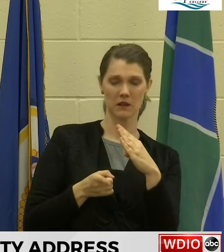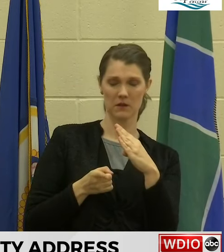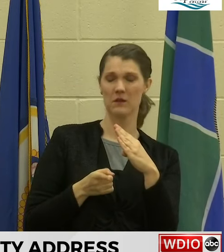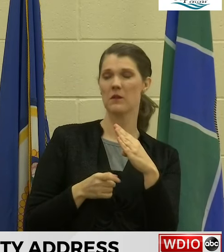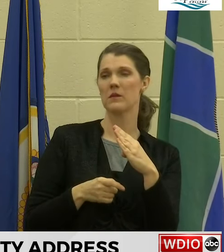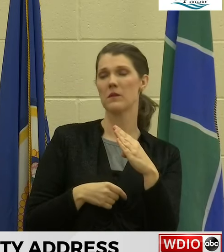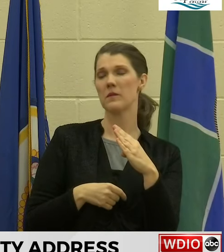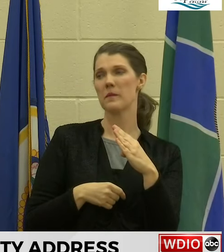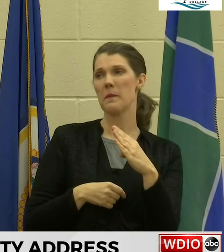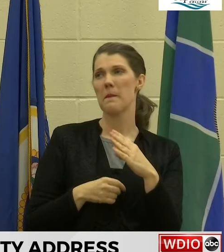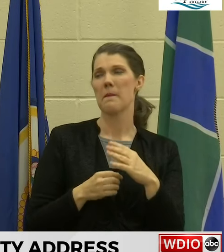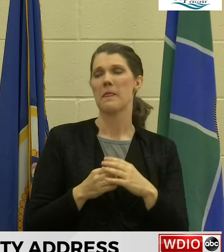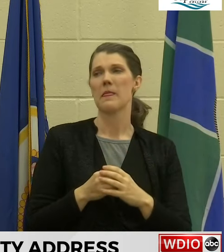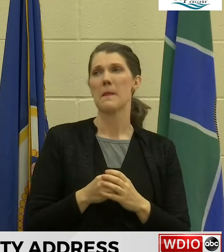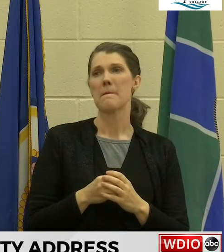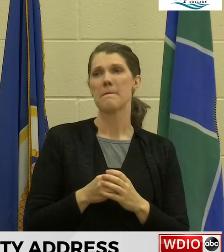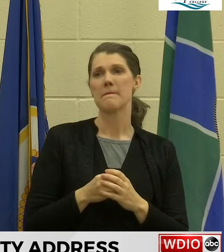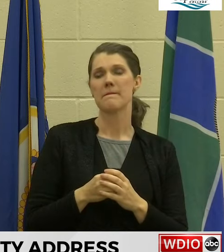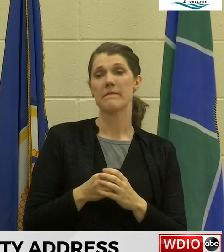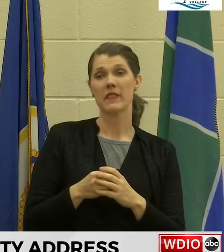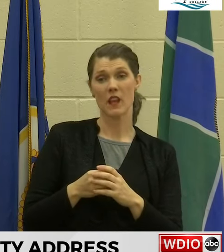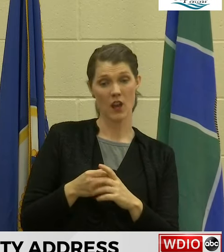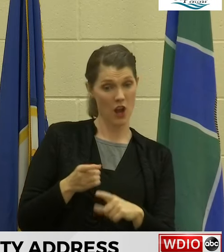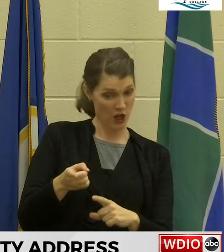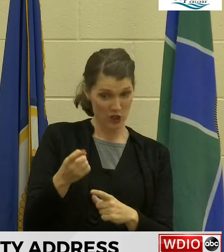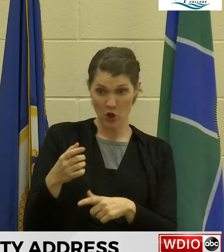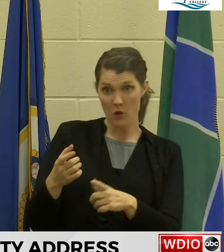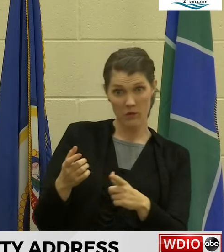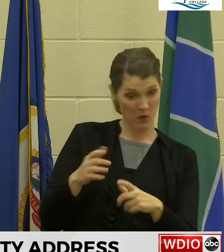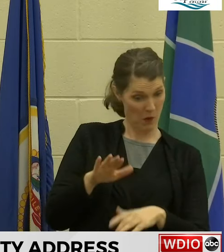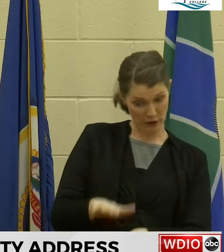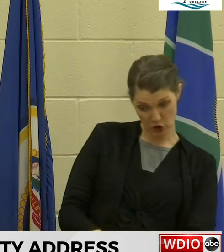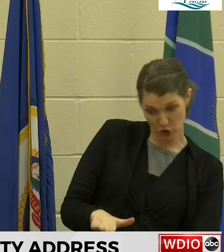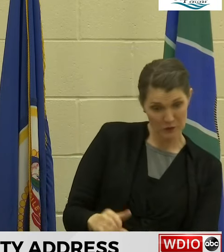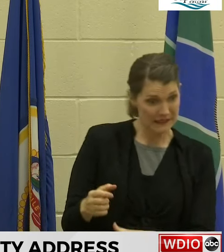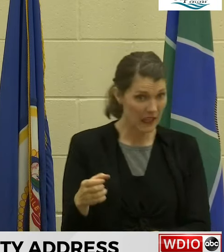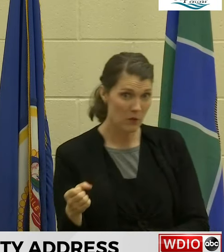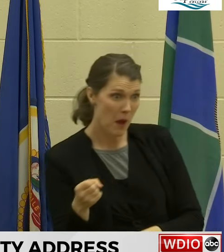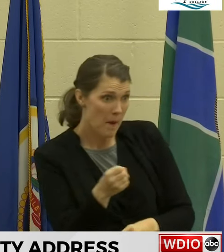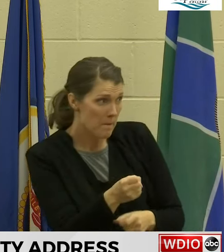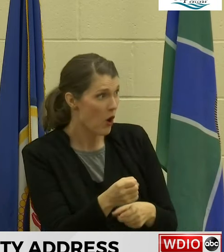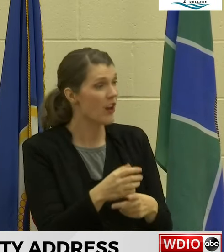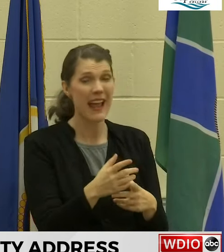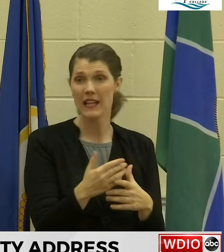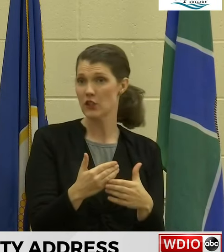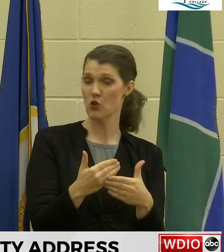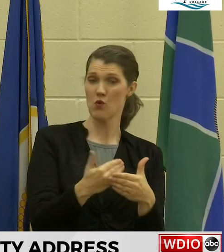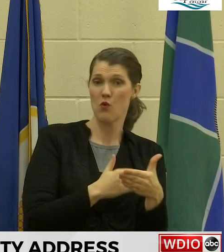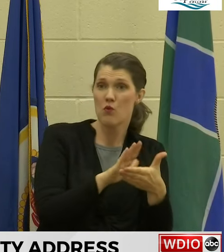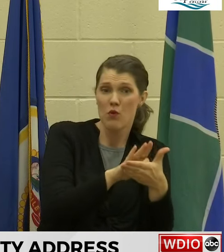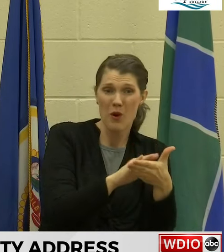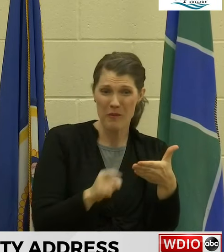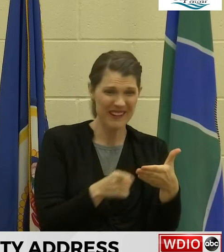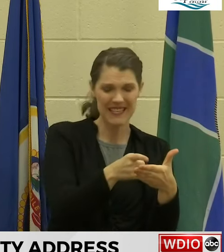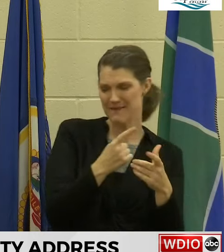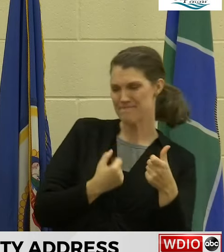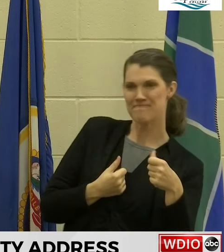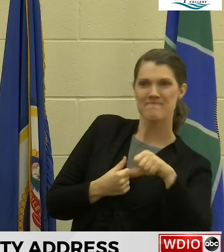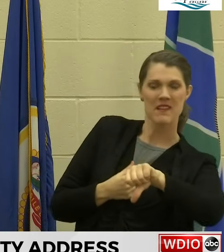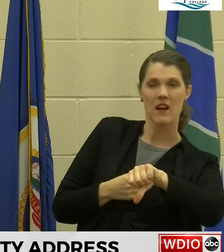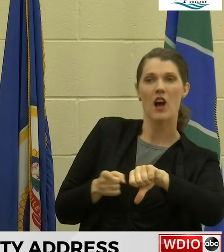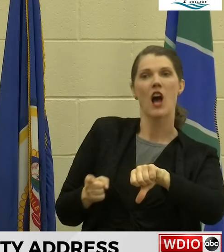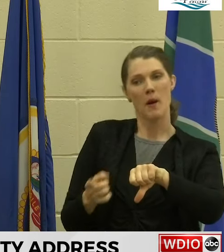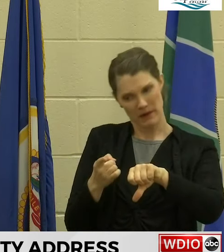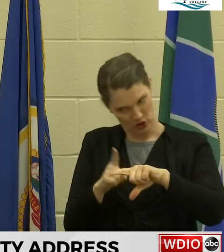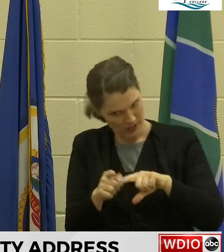Duluth. She was denied entry into nursing school and persevered to become the first